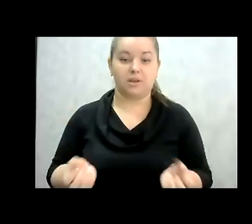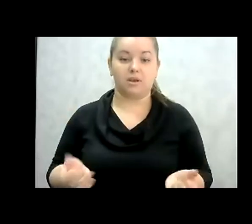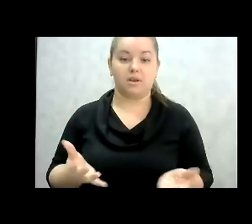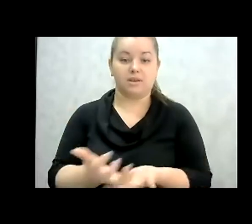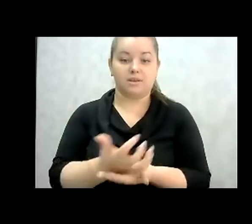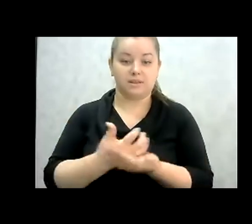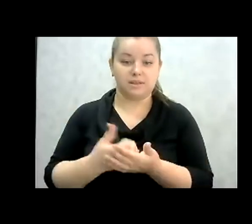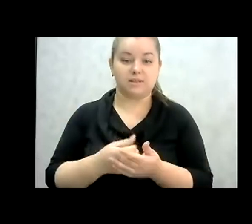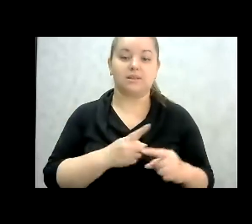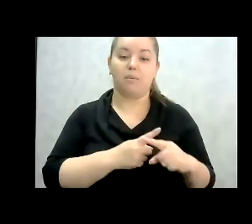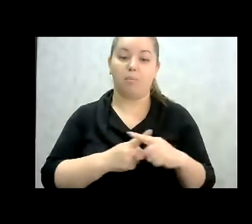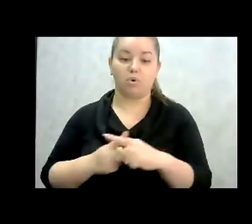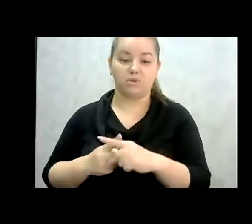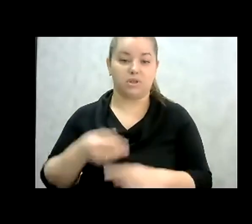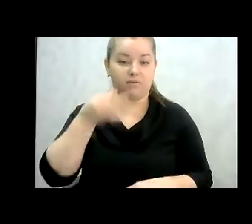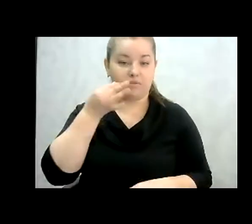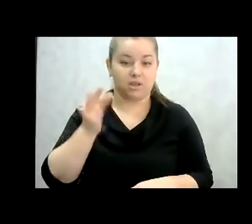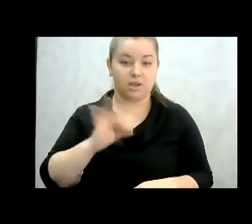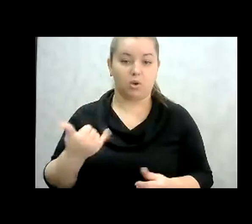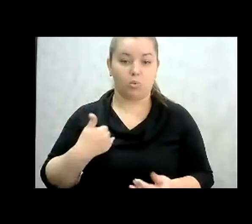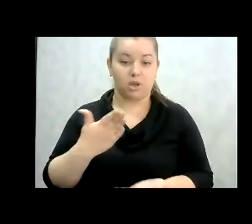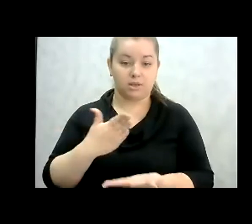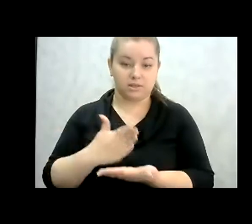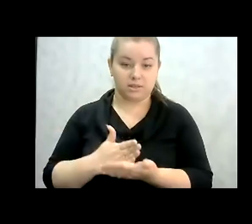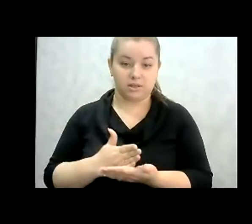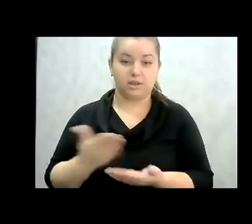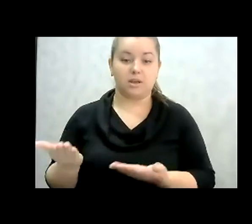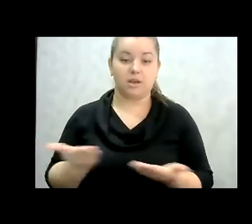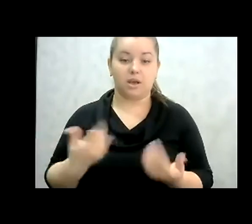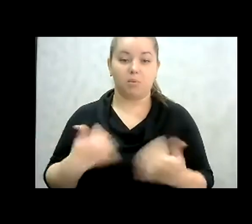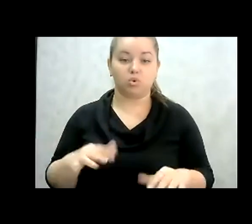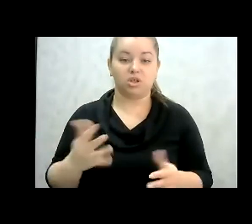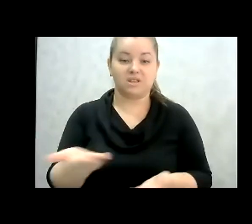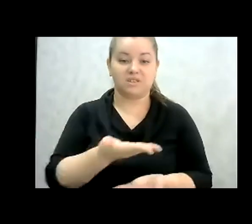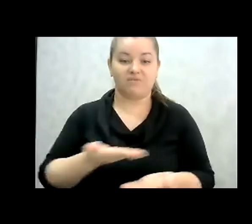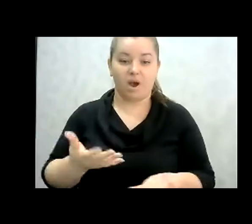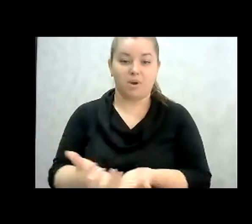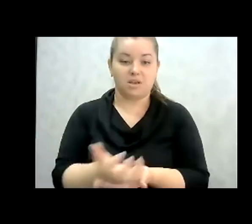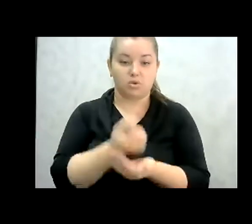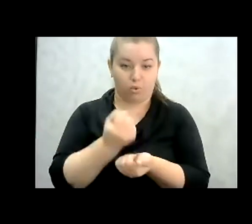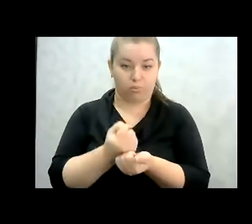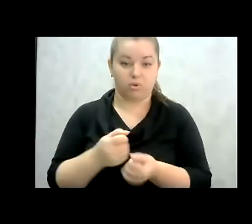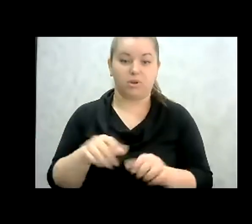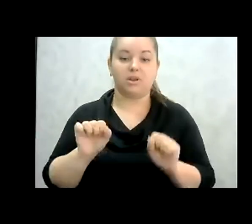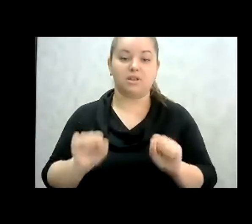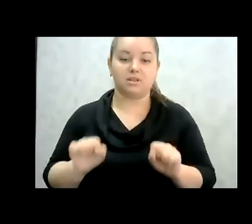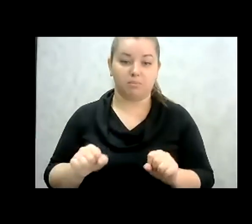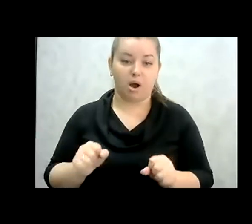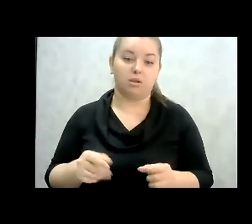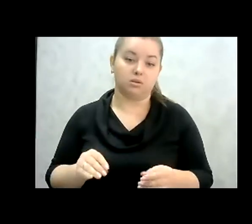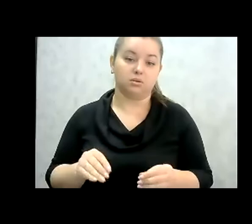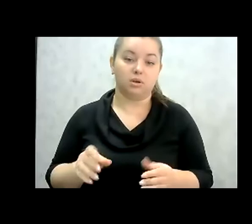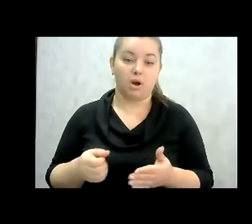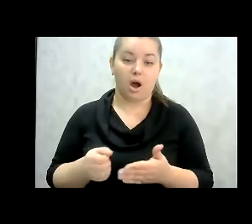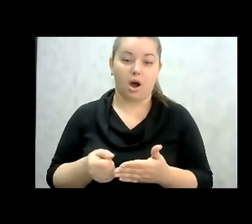elections that were held recently, to learn some lessons, to collect the